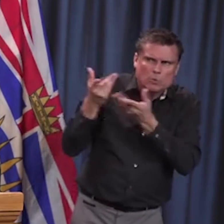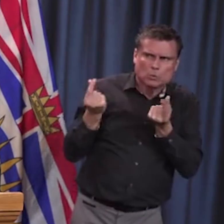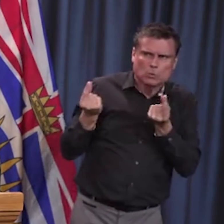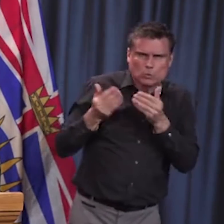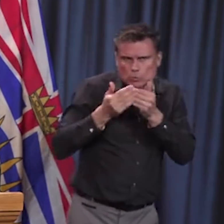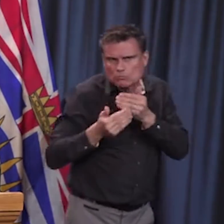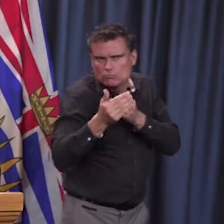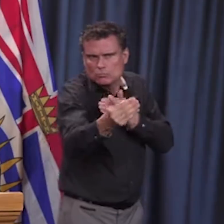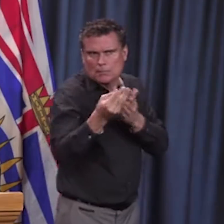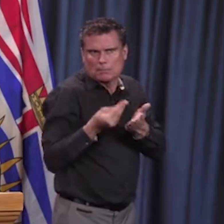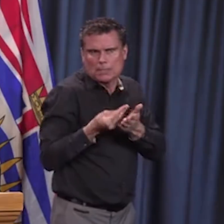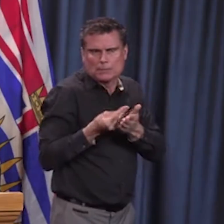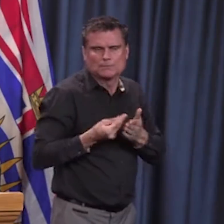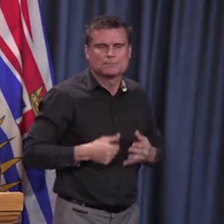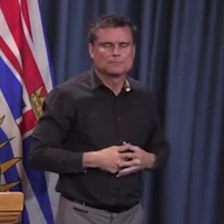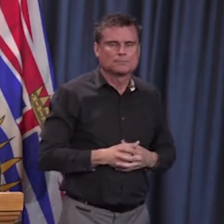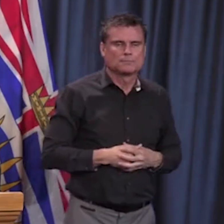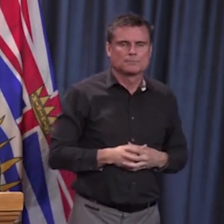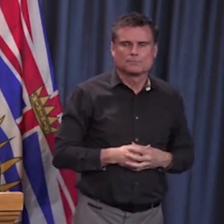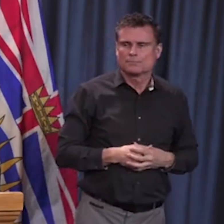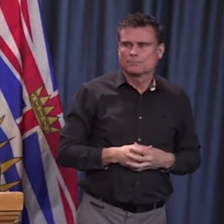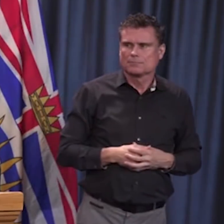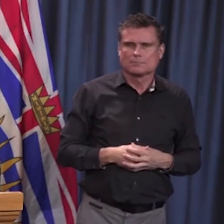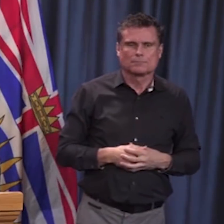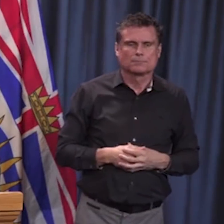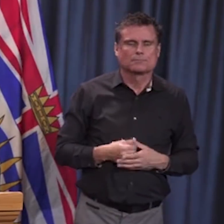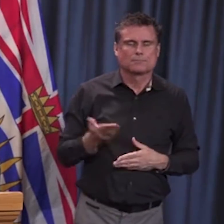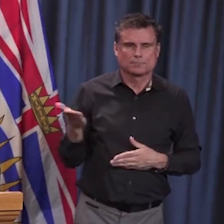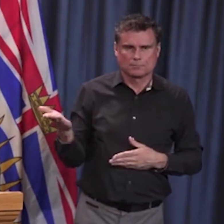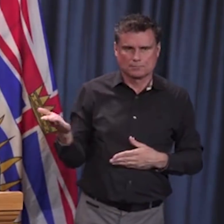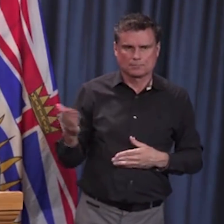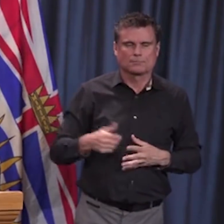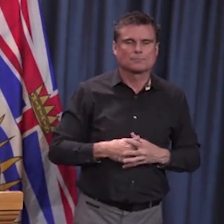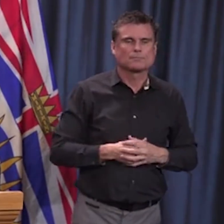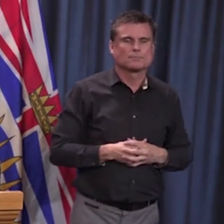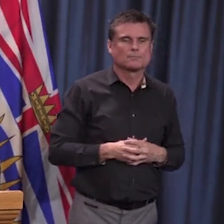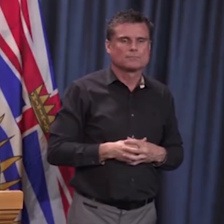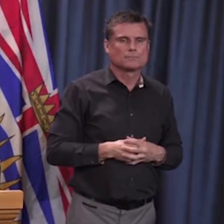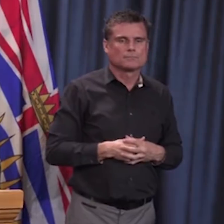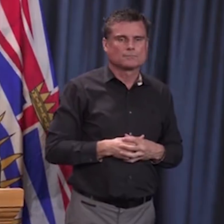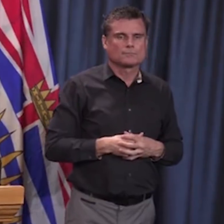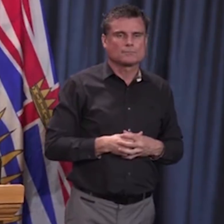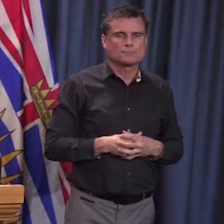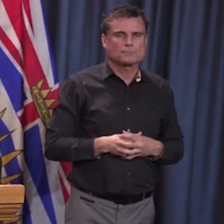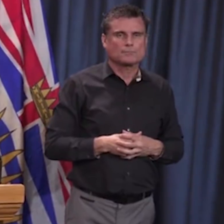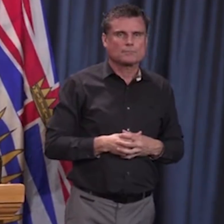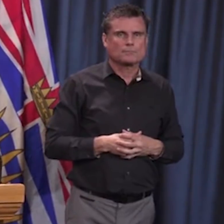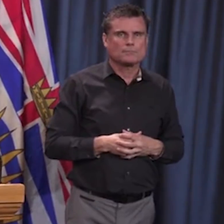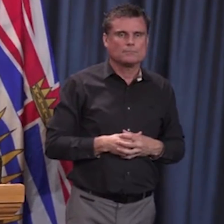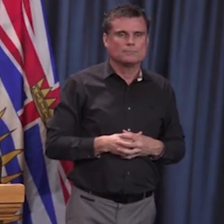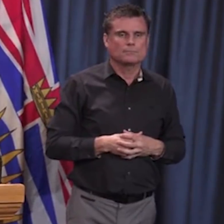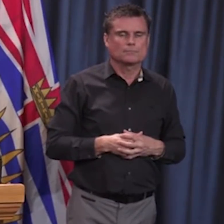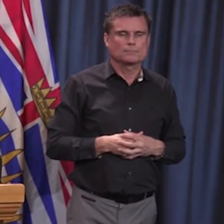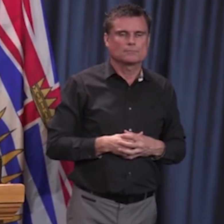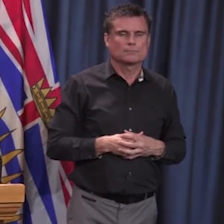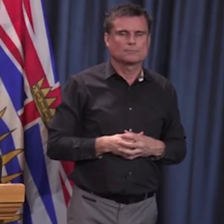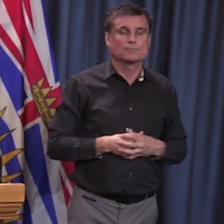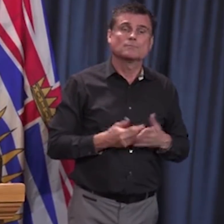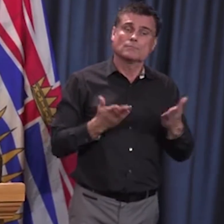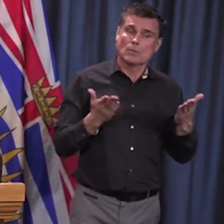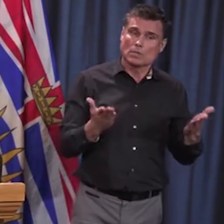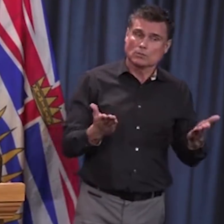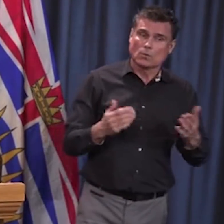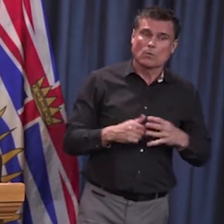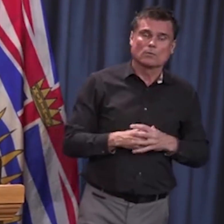Just to add on, if you look at each of the specific programs we've outlined today as part of our action plan, I think